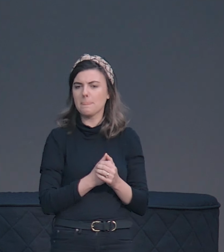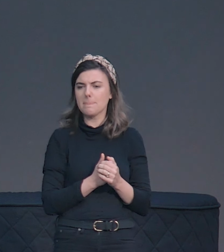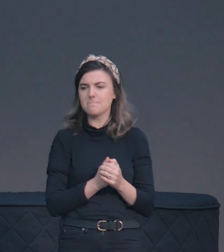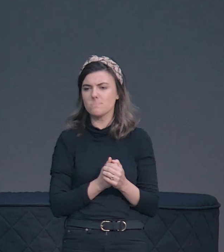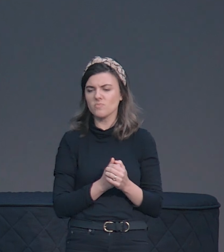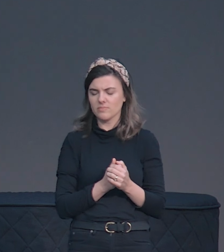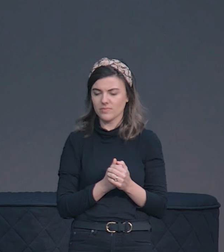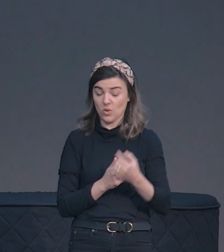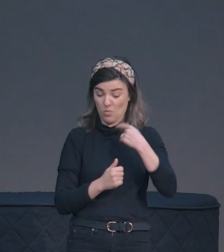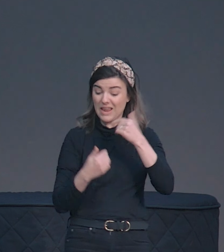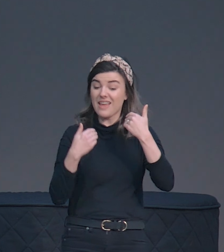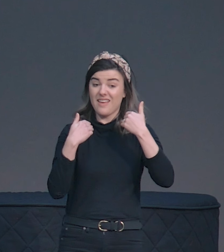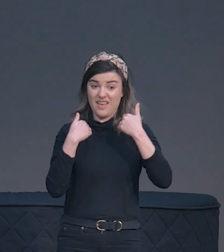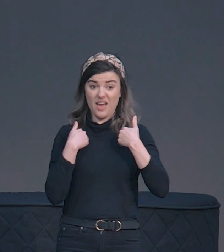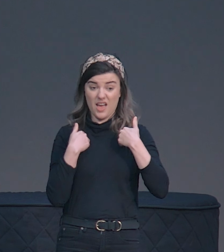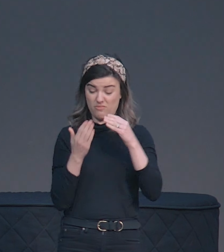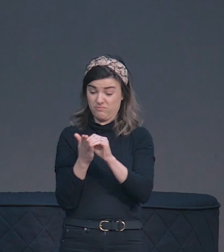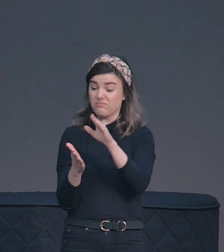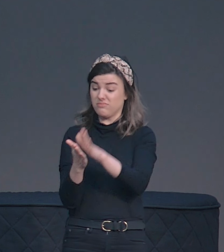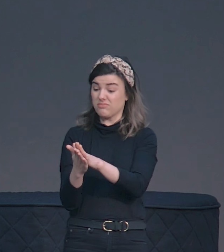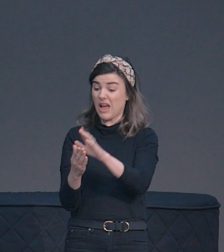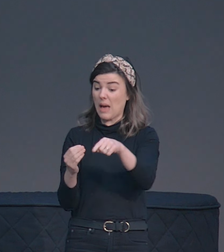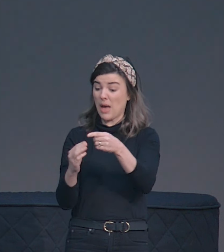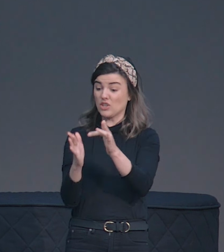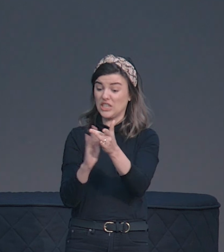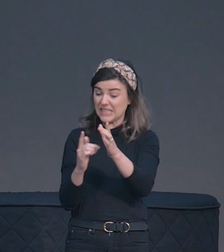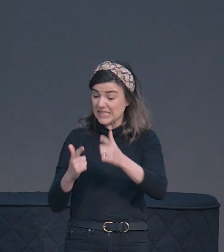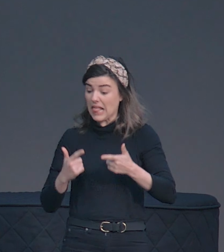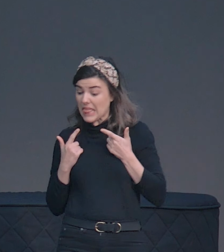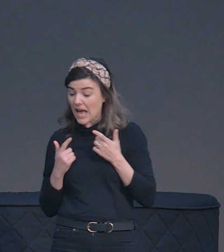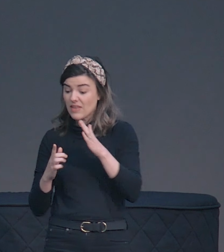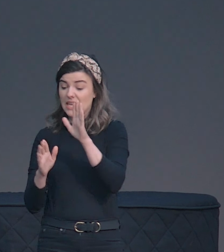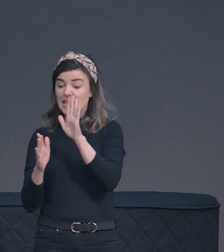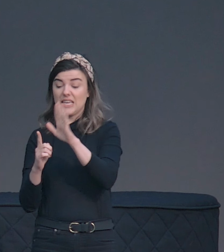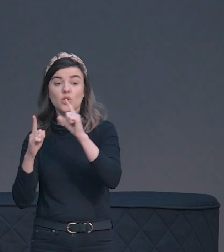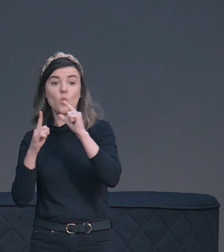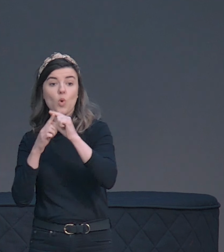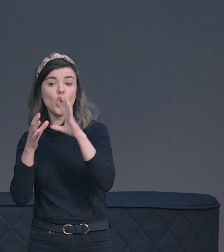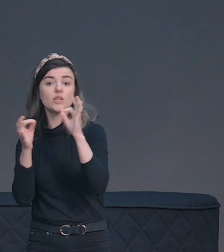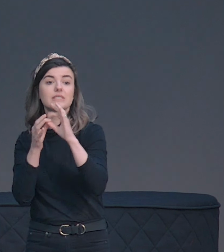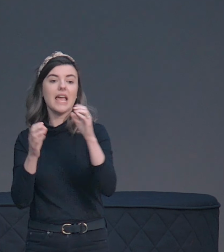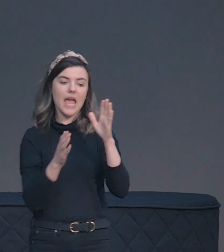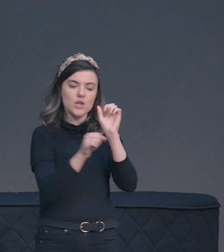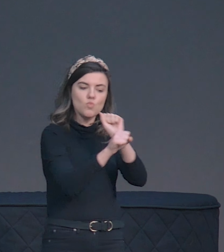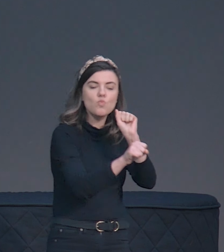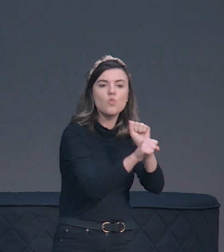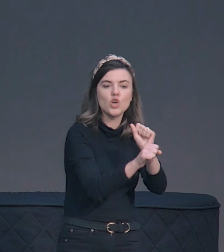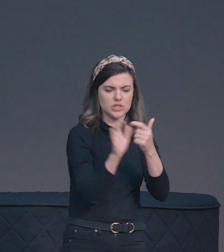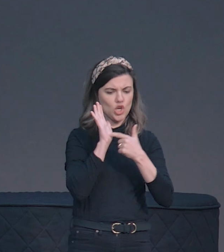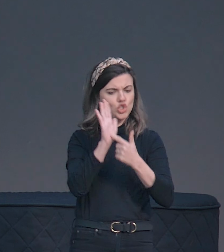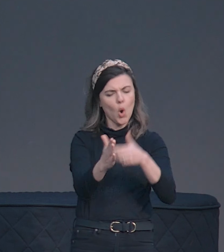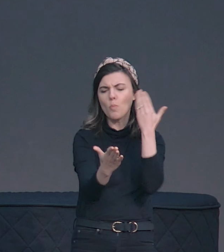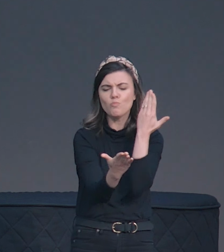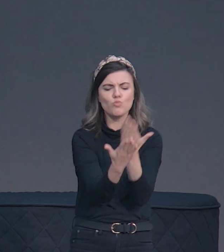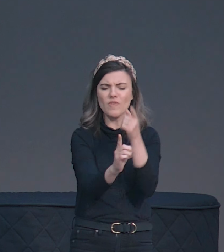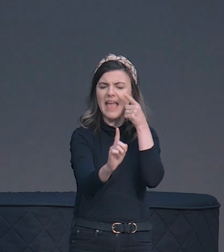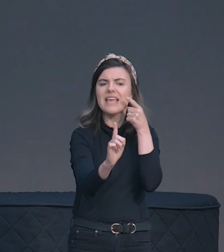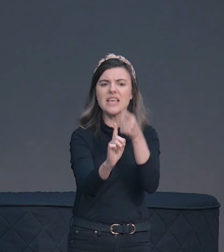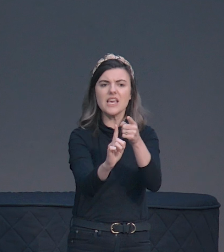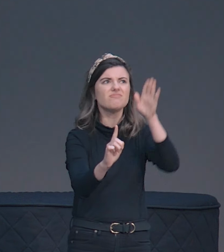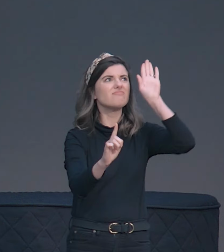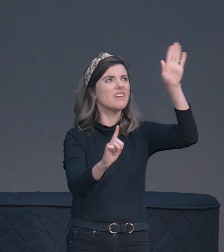We Have The Record Of Jesus Life Both His Words And Works Testify That He Was The Son